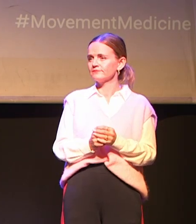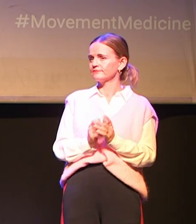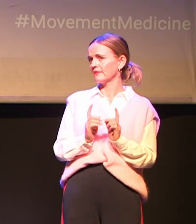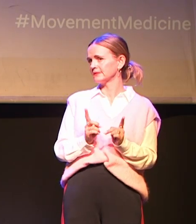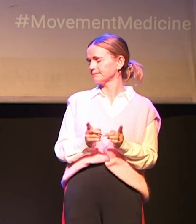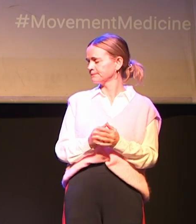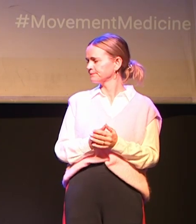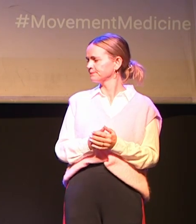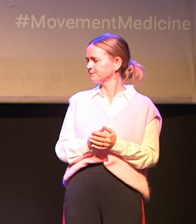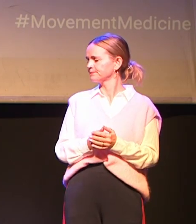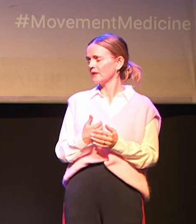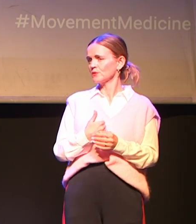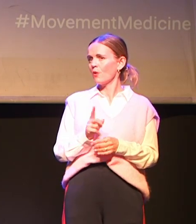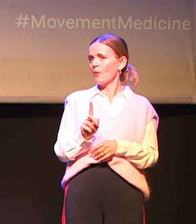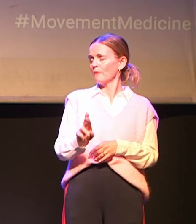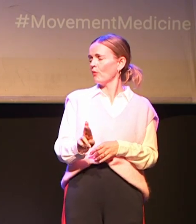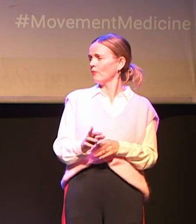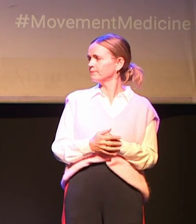of what I'm holding.